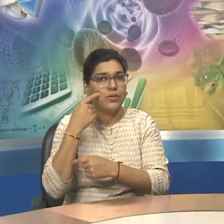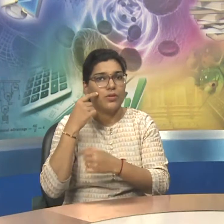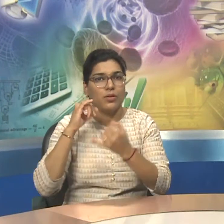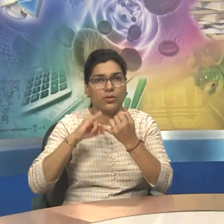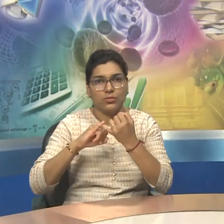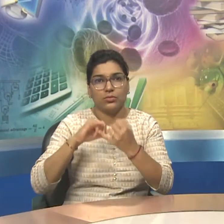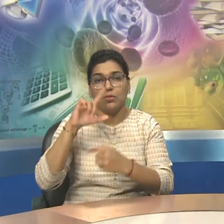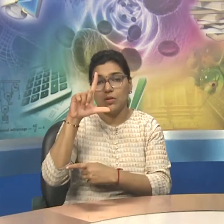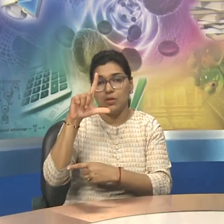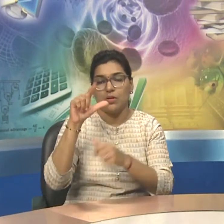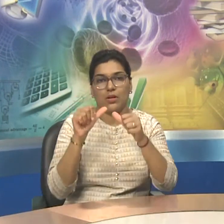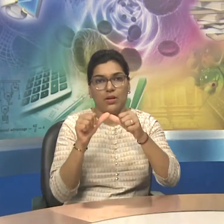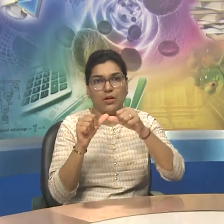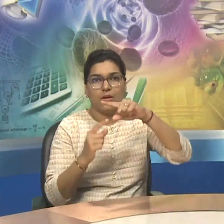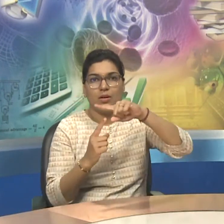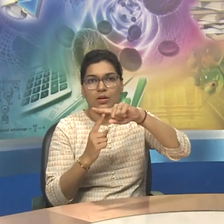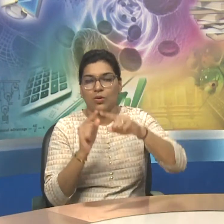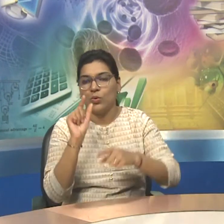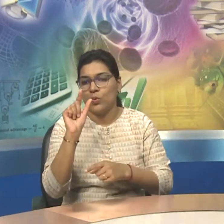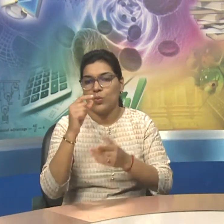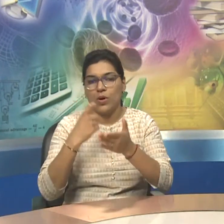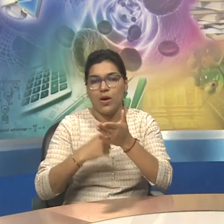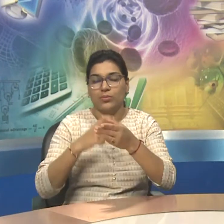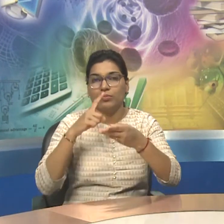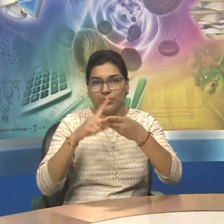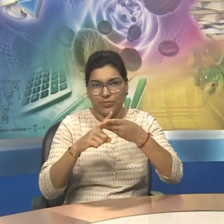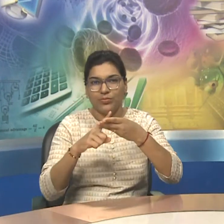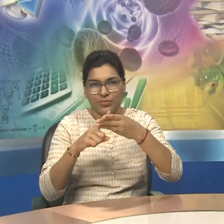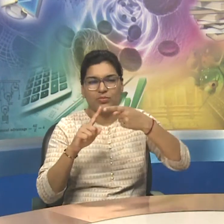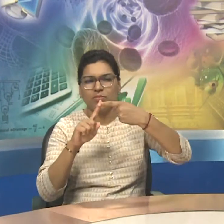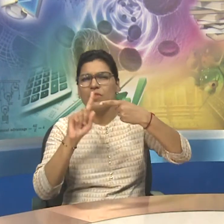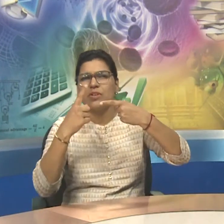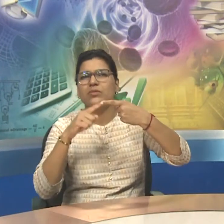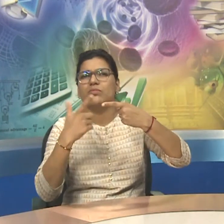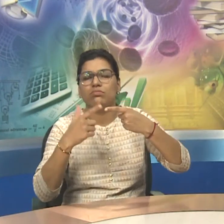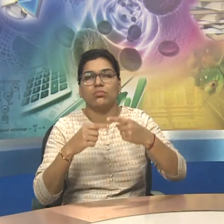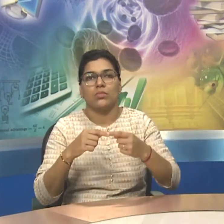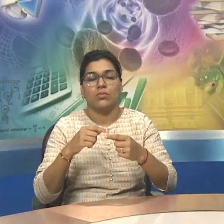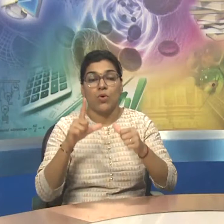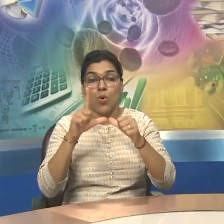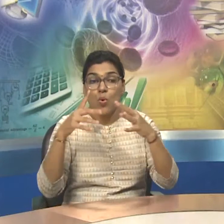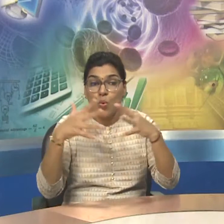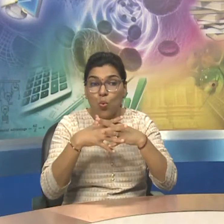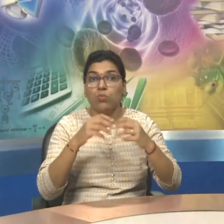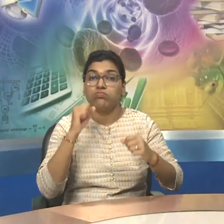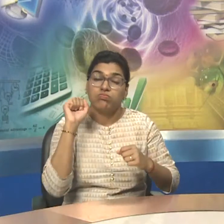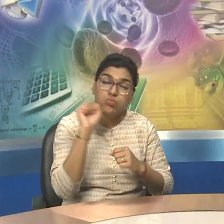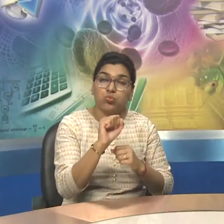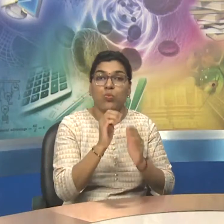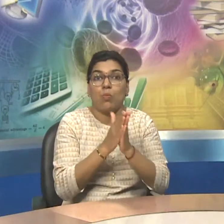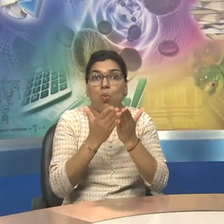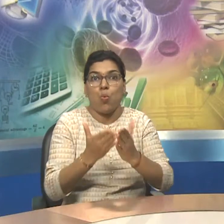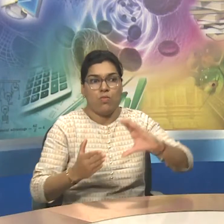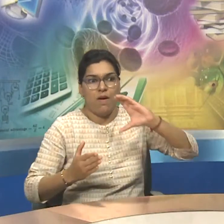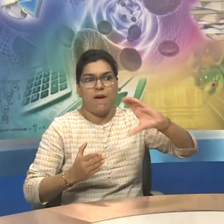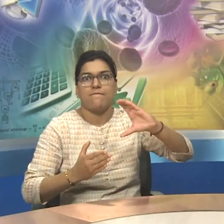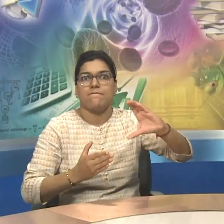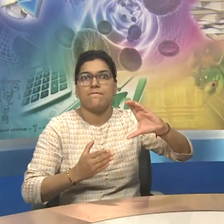state. It studied about the different form of